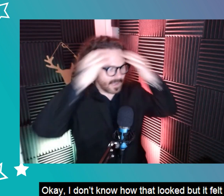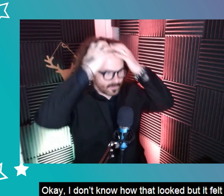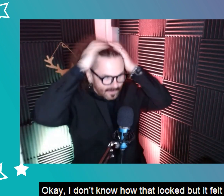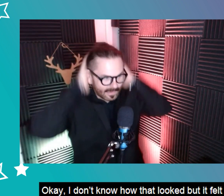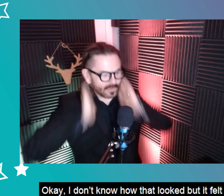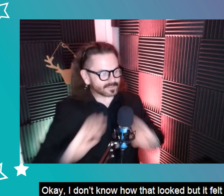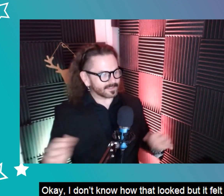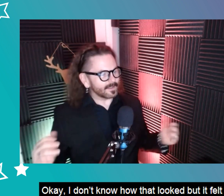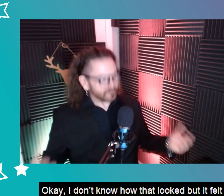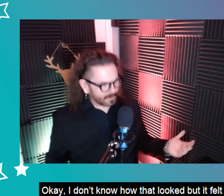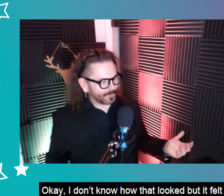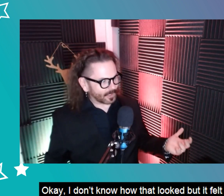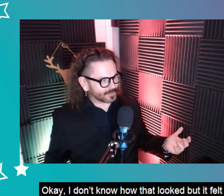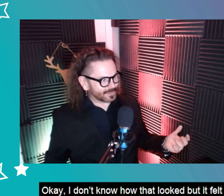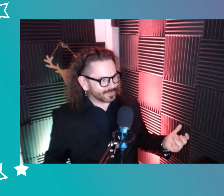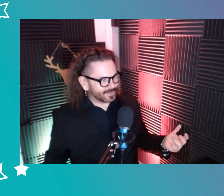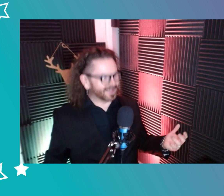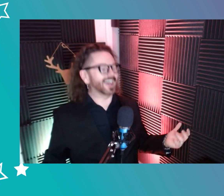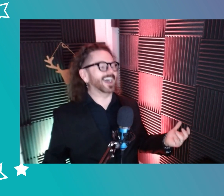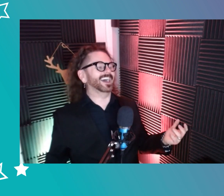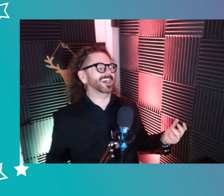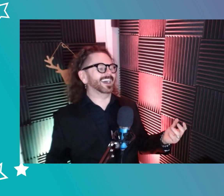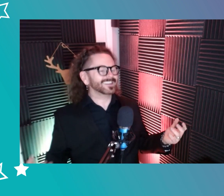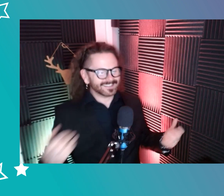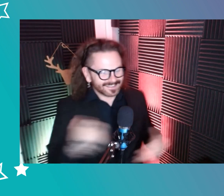Okay, I don't know how that looked, but it felt good.